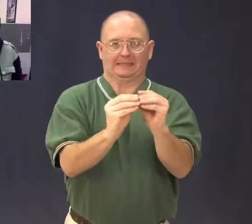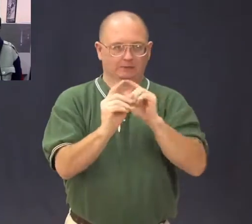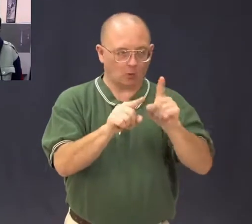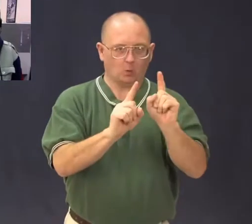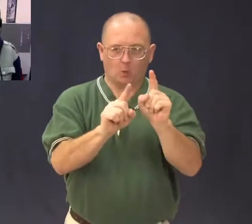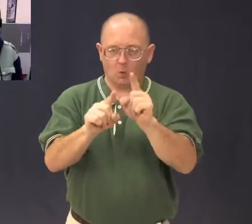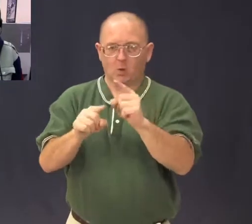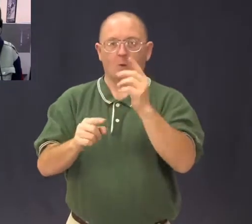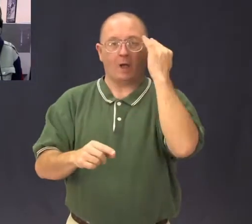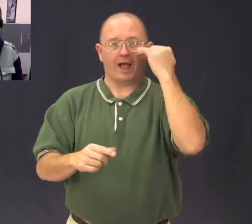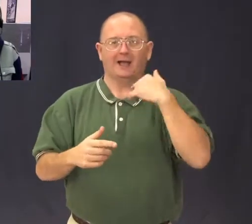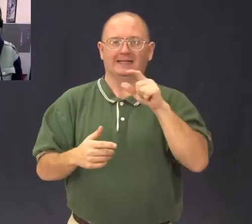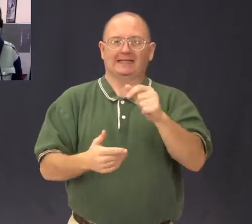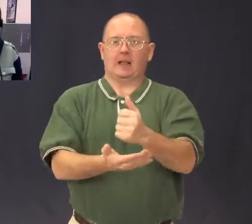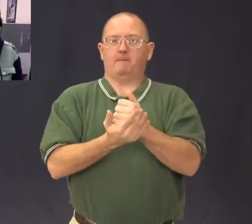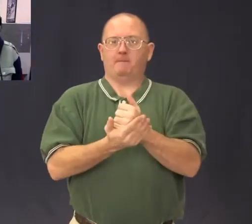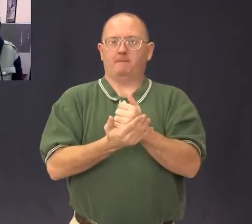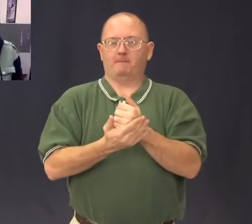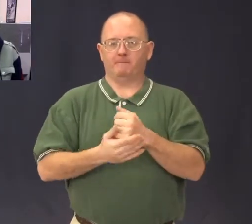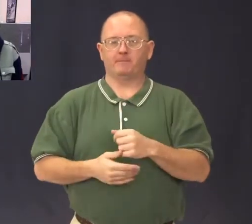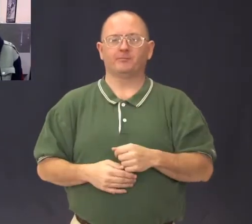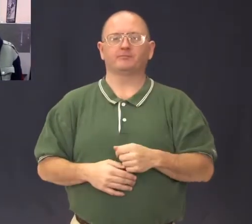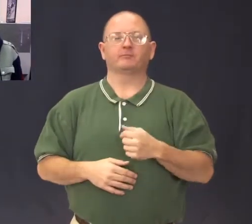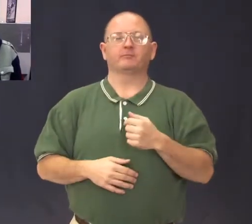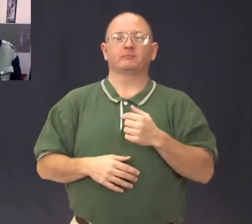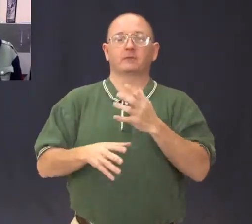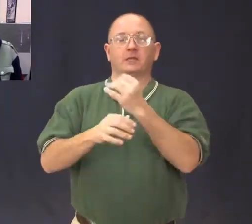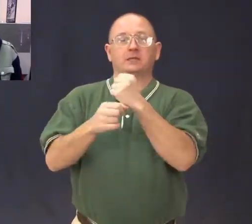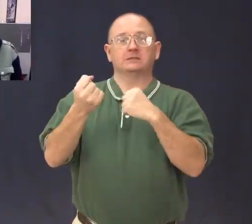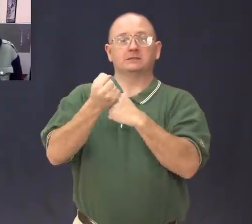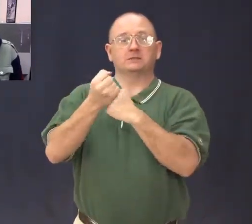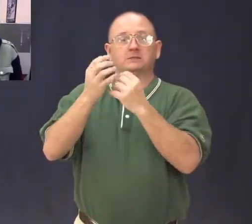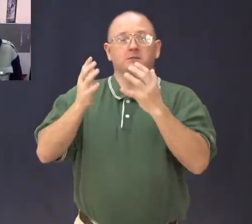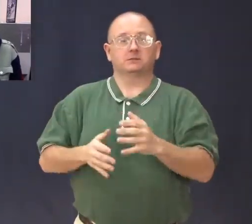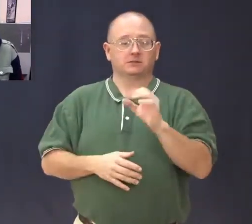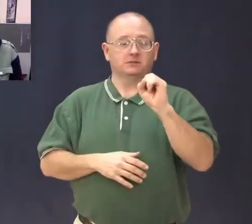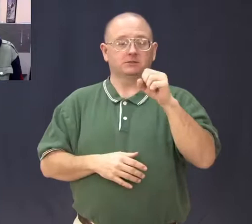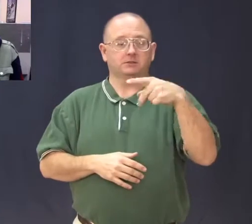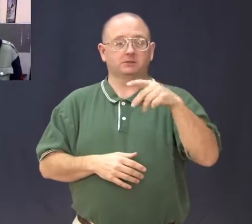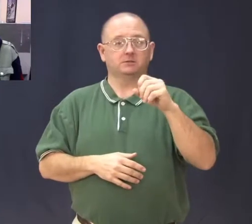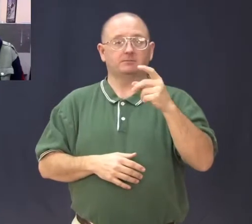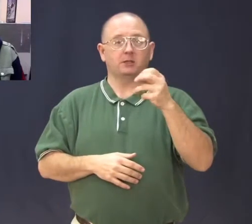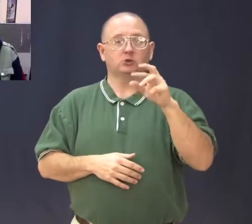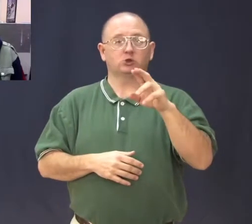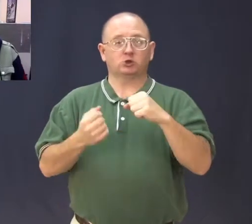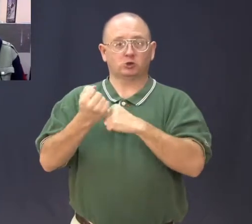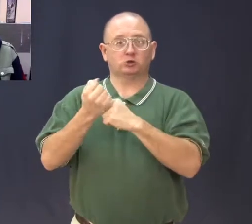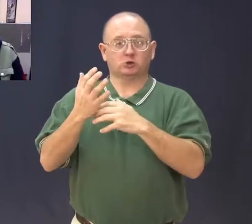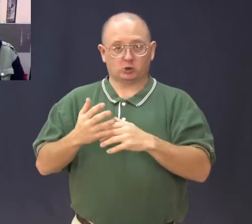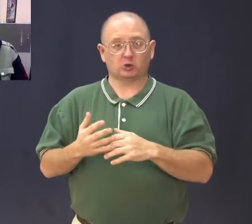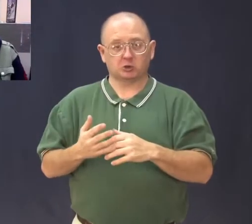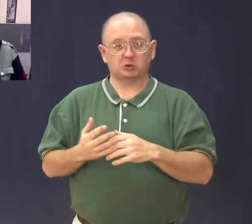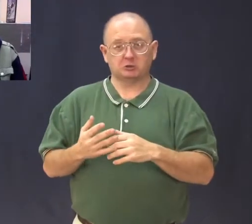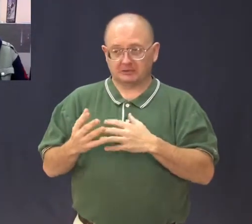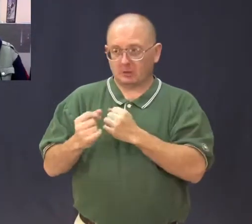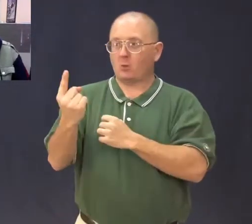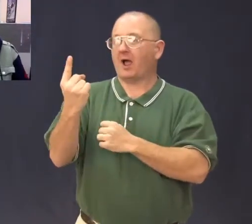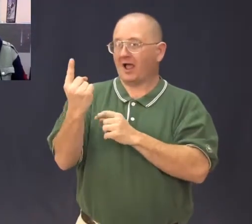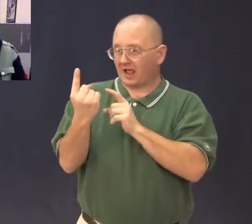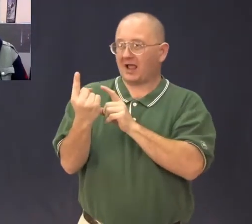job, be at work, and then I would immediately go back to the meetings when I was done because they were so helpful to me. You also get a sponsor